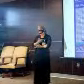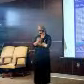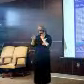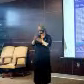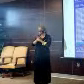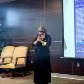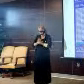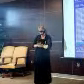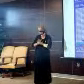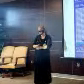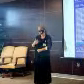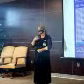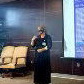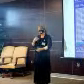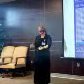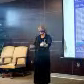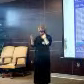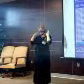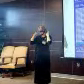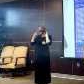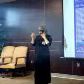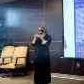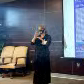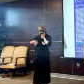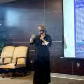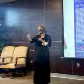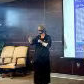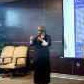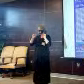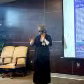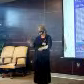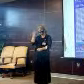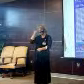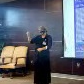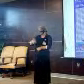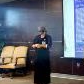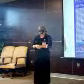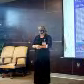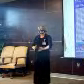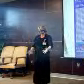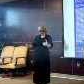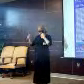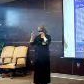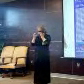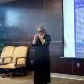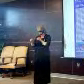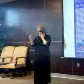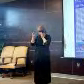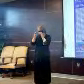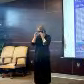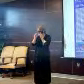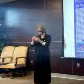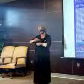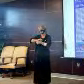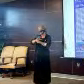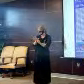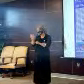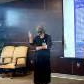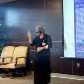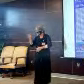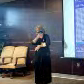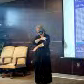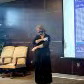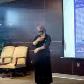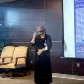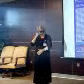and overwhelmed beyond belief. There are more than 8,000 new COVID-19 cases per day in the state of Tennessee, and hospitals